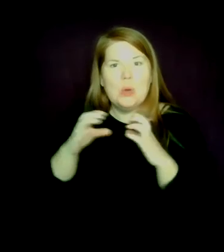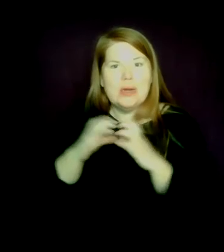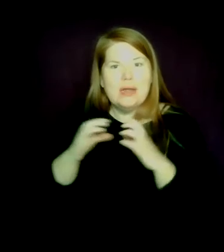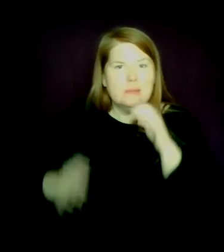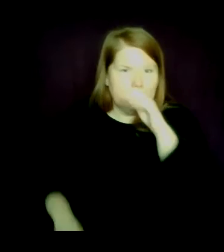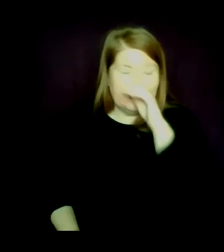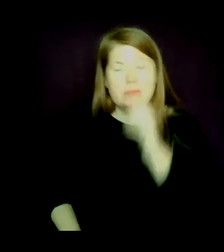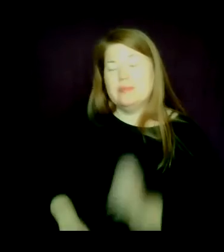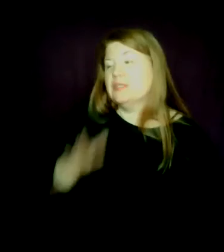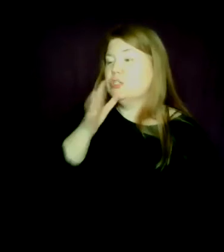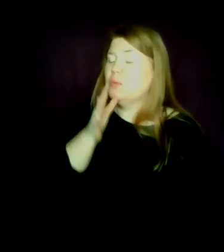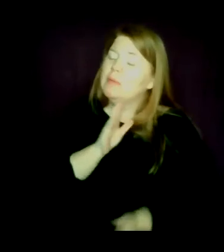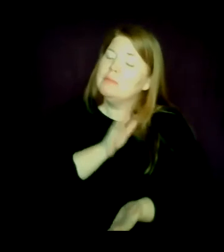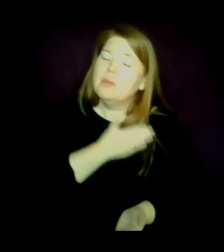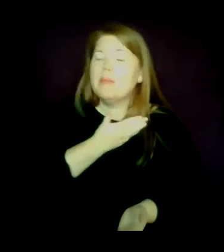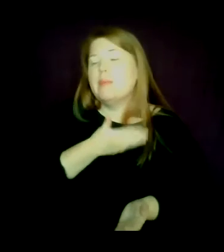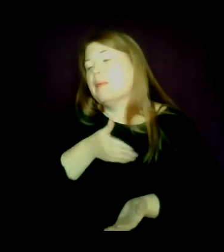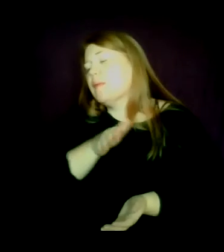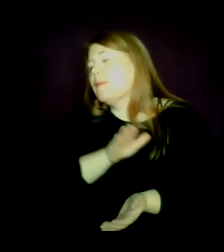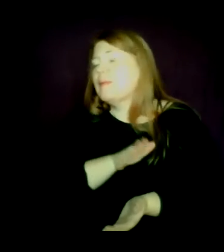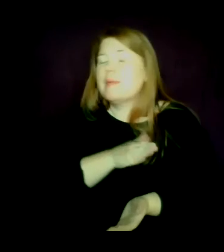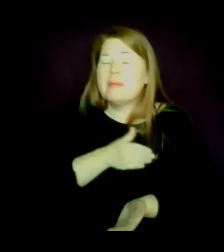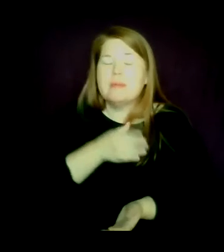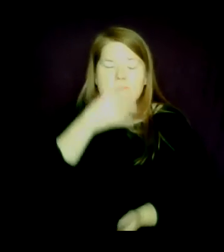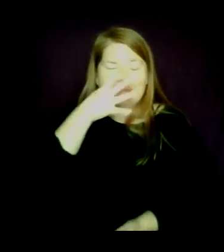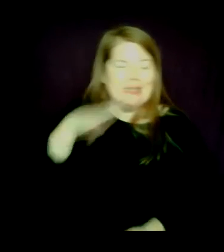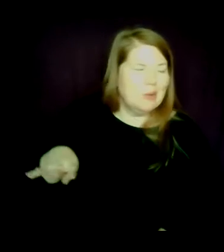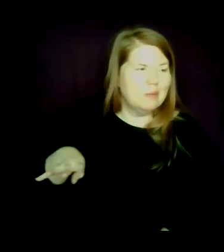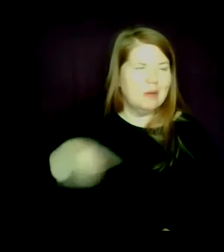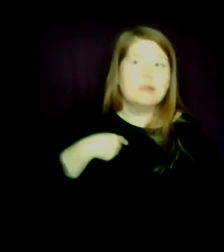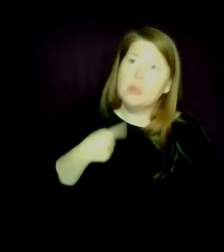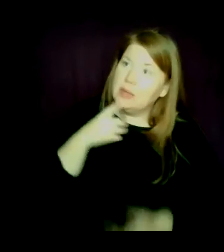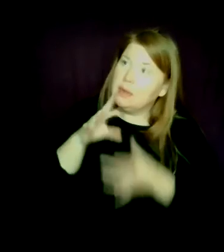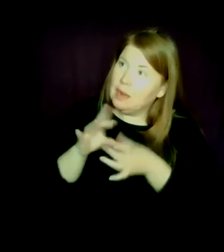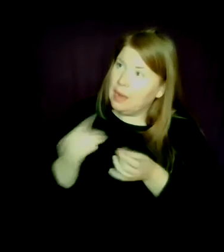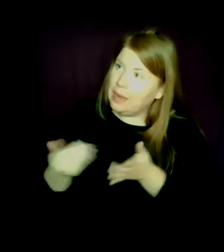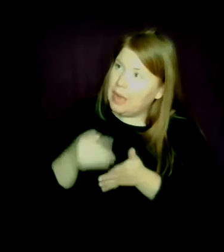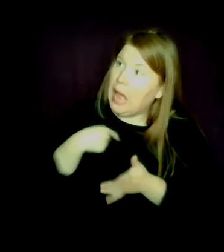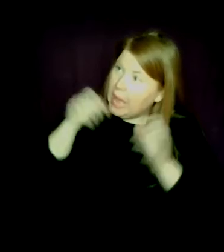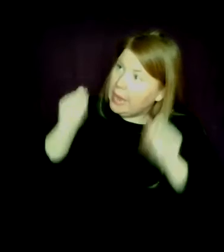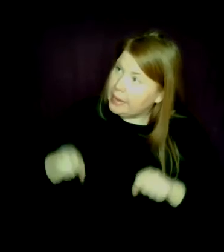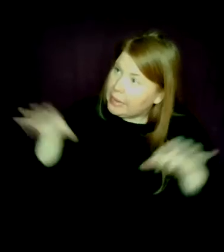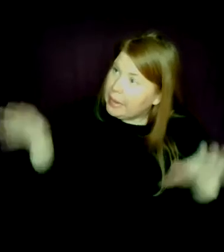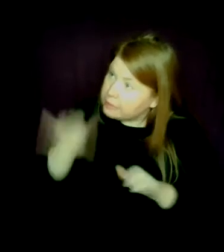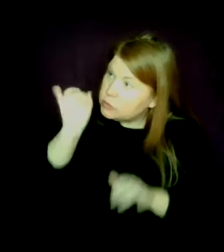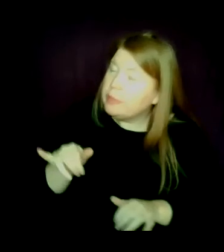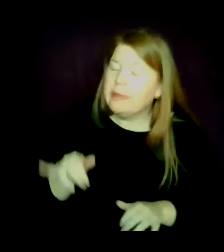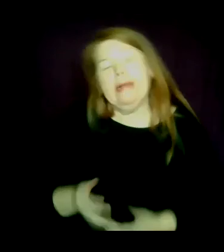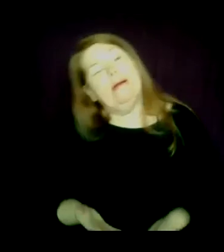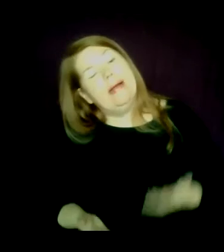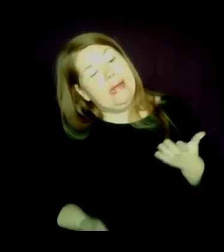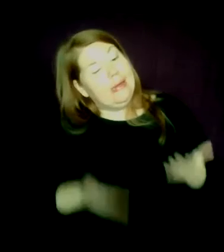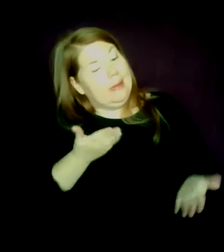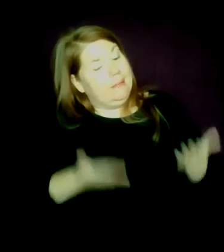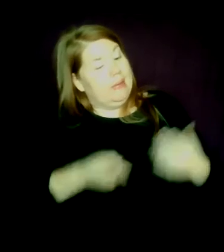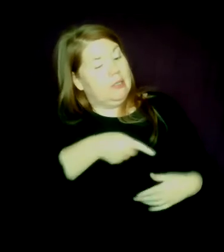music, and I don't think she hears me, so I tell her again, I can do that. Maybe you can, Mama smiles,